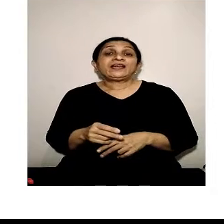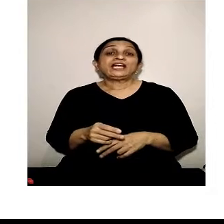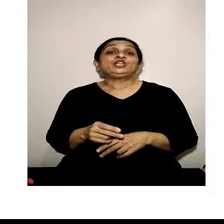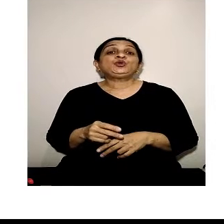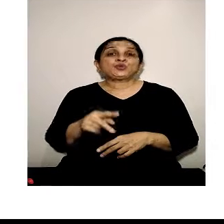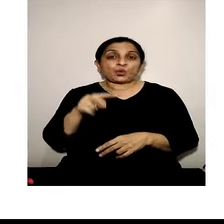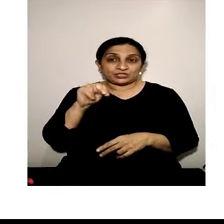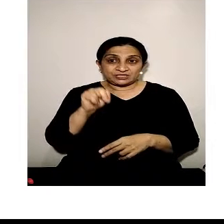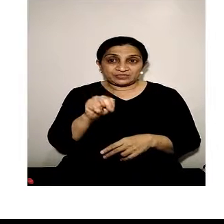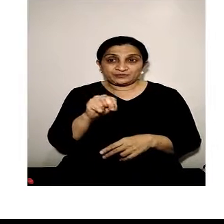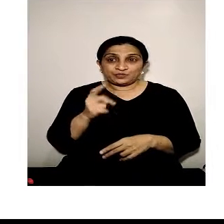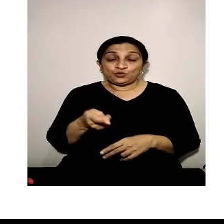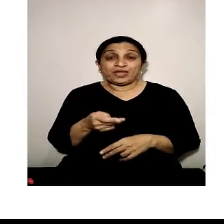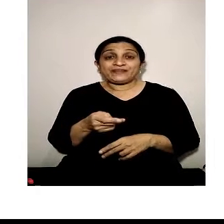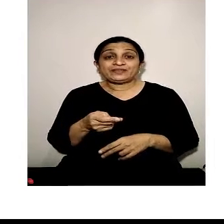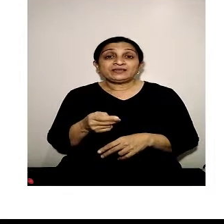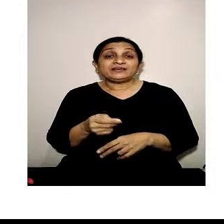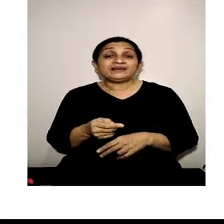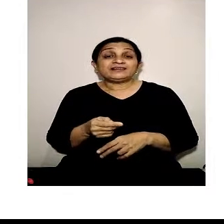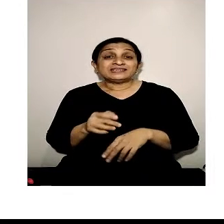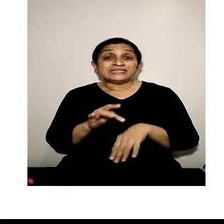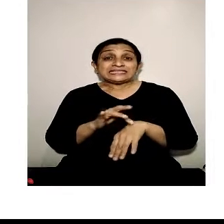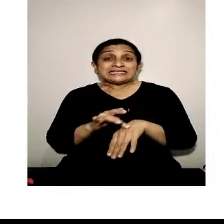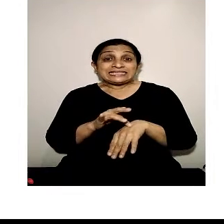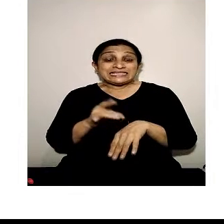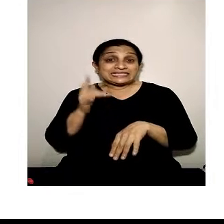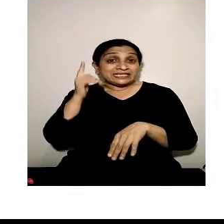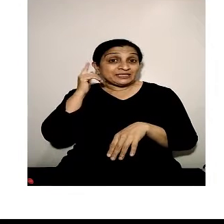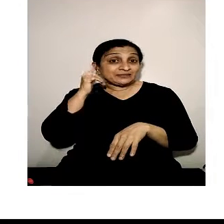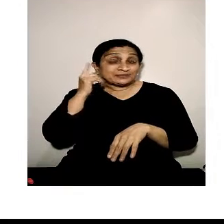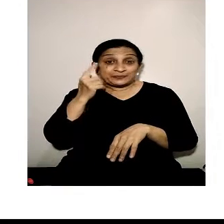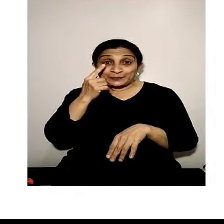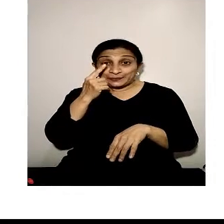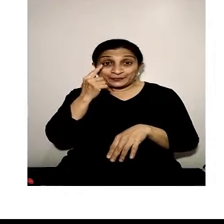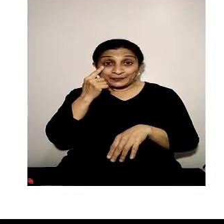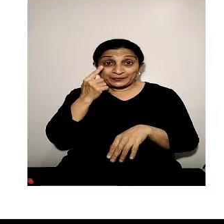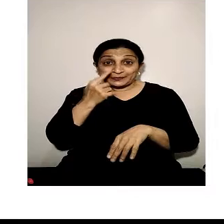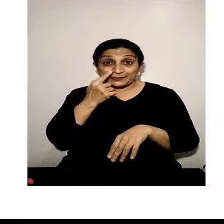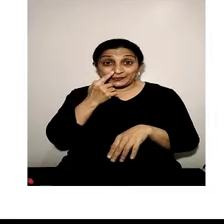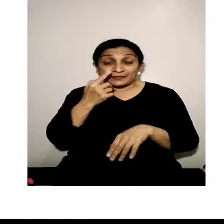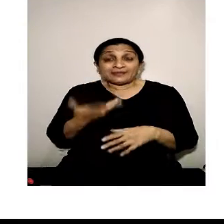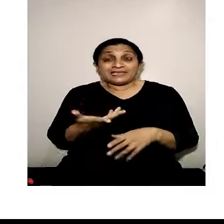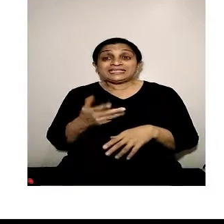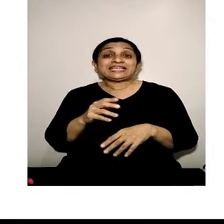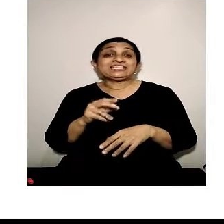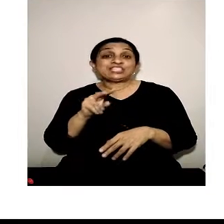different neurons. You have sensory